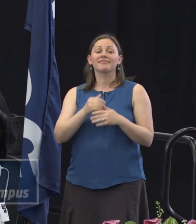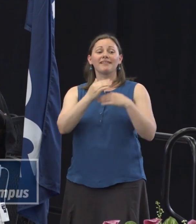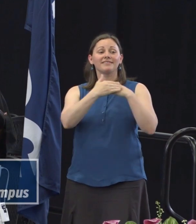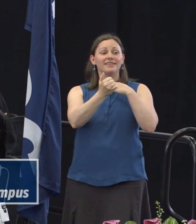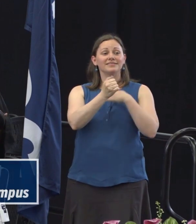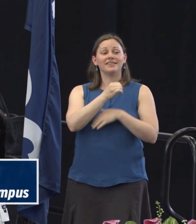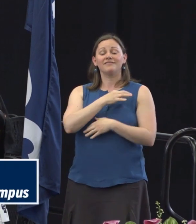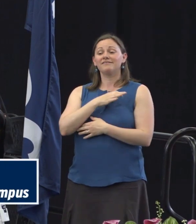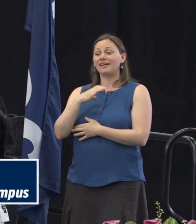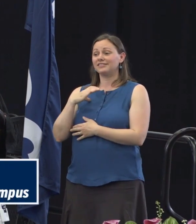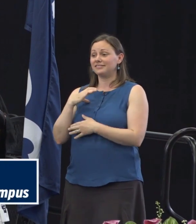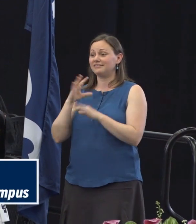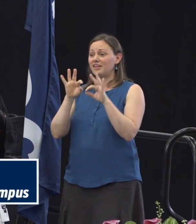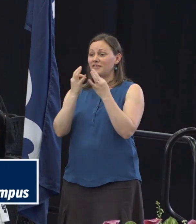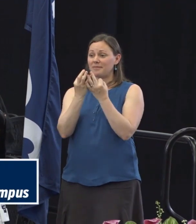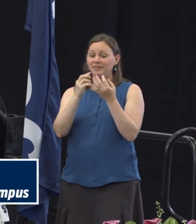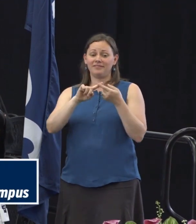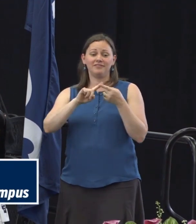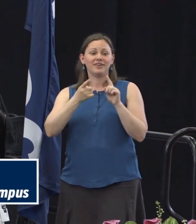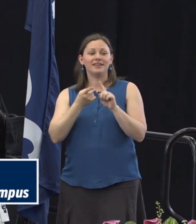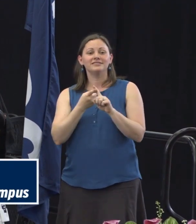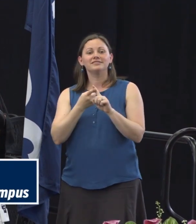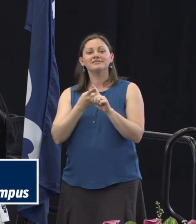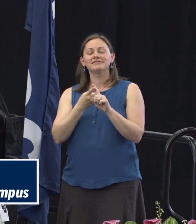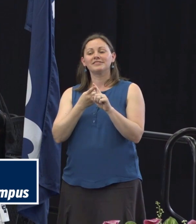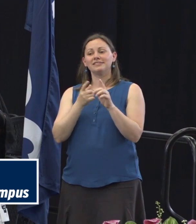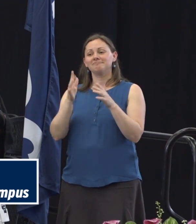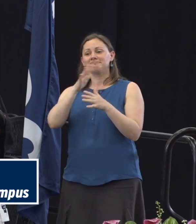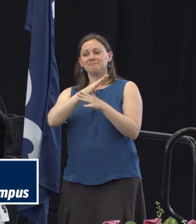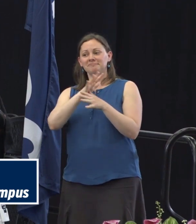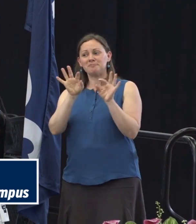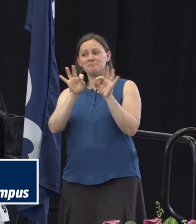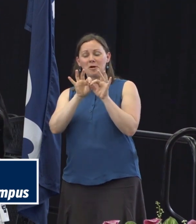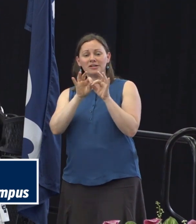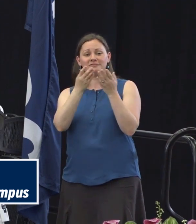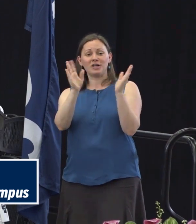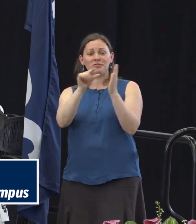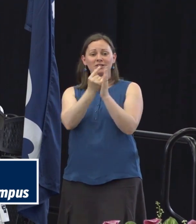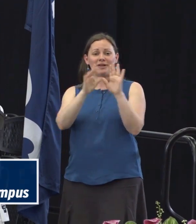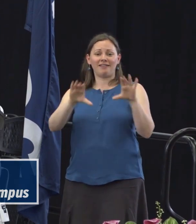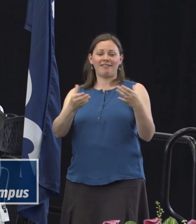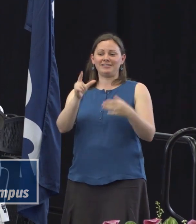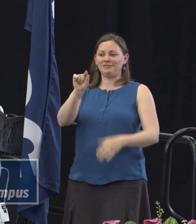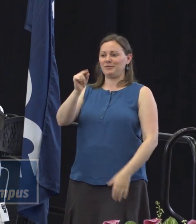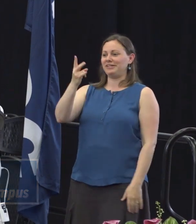family, friends, and most importantly, the graduating class of 2017.